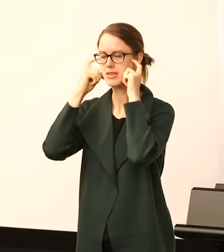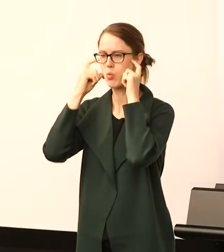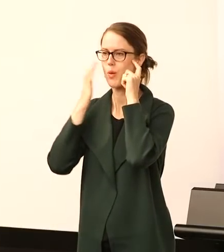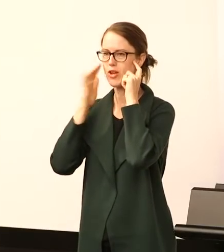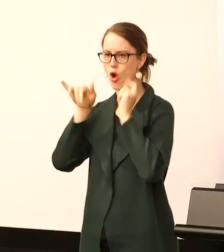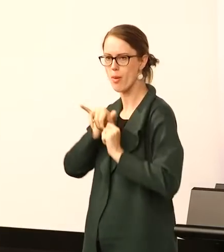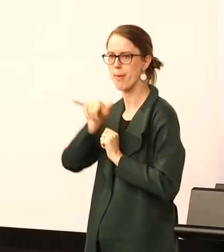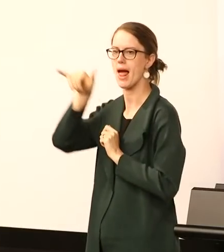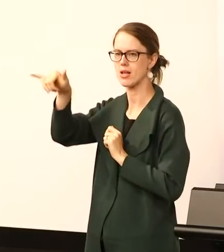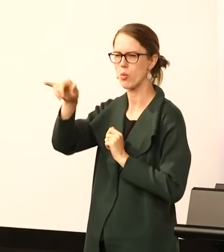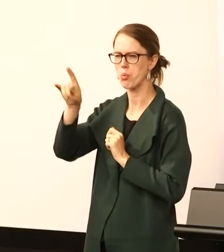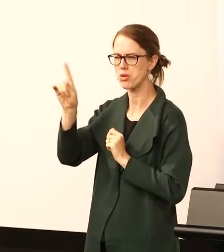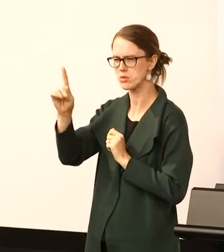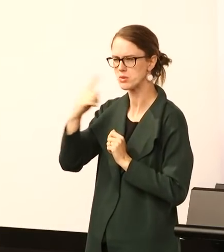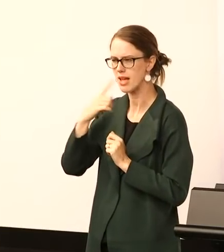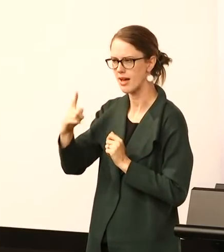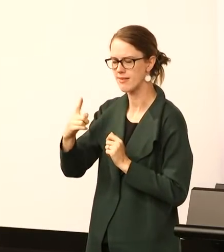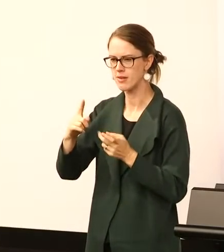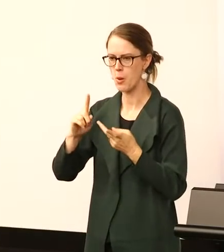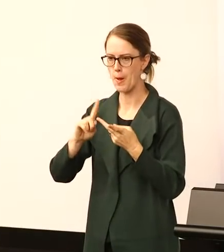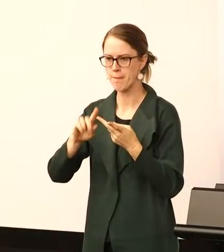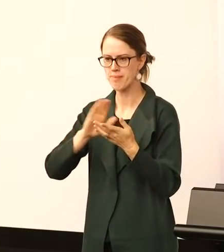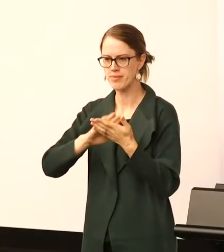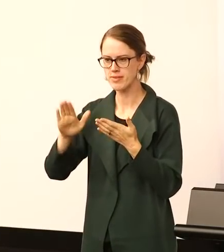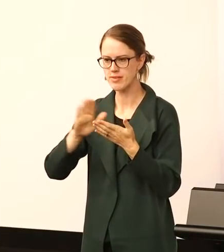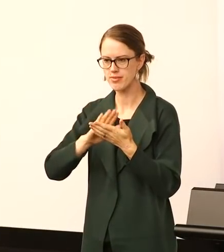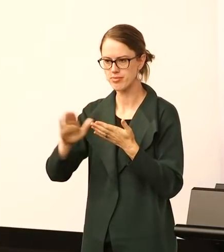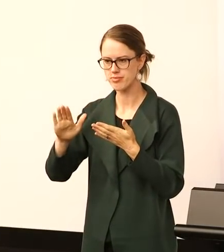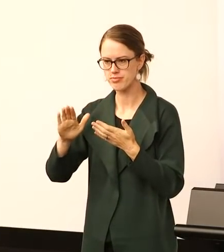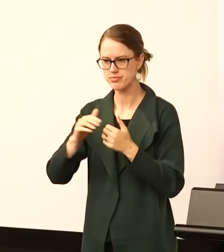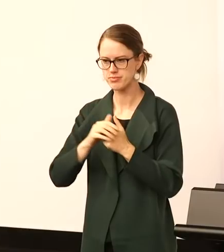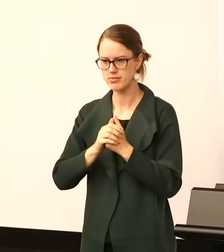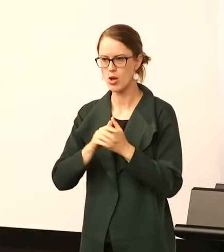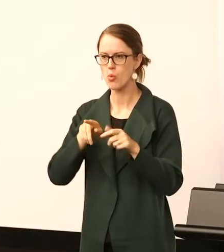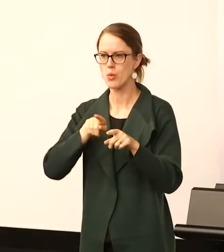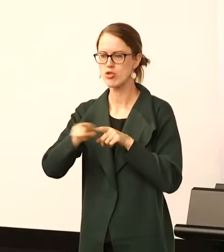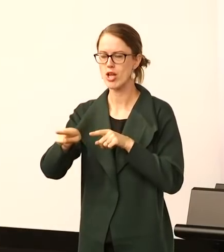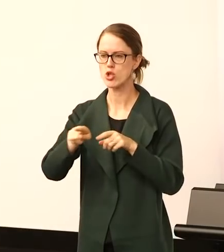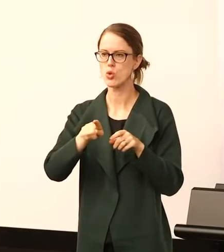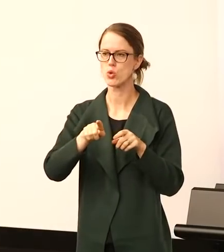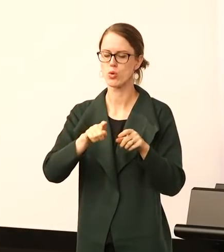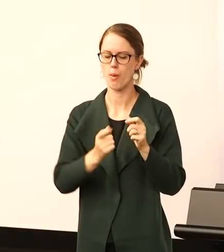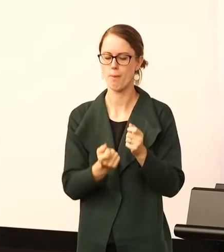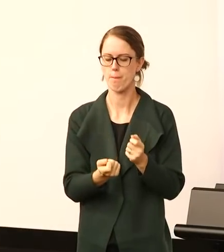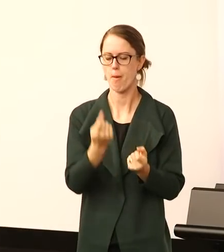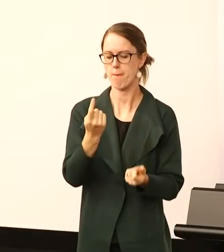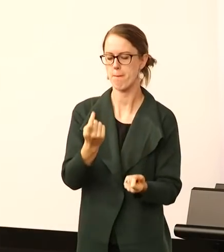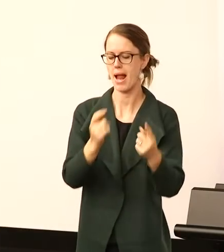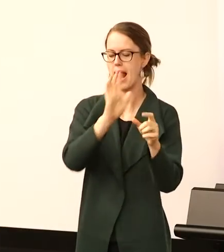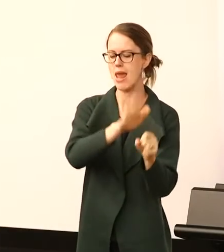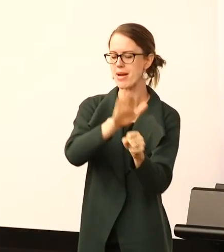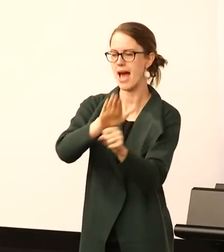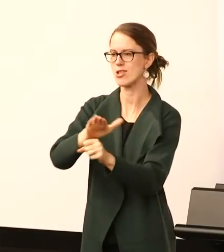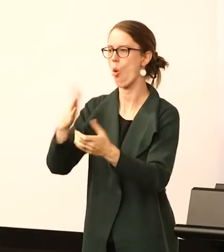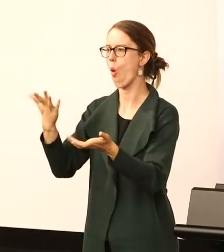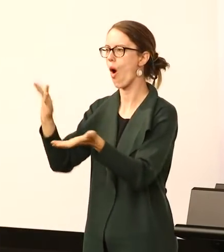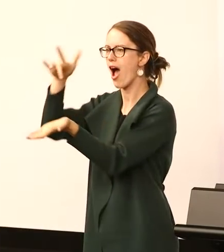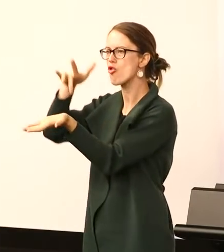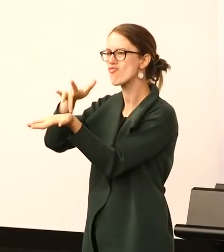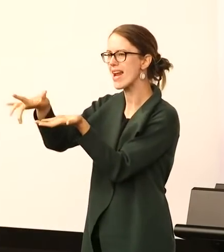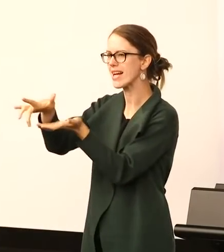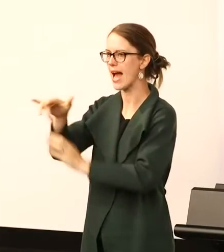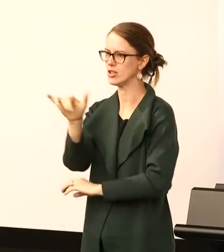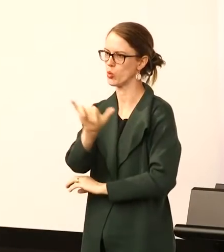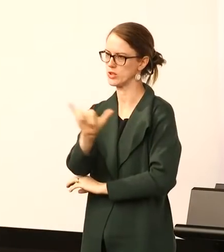travel? And just can you clarify for us, is it elimination or eradication aiming for?